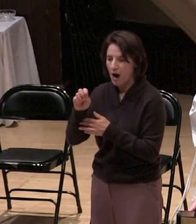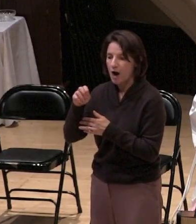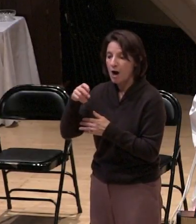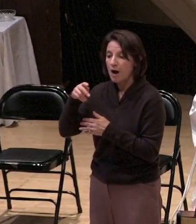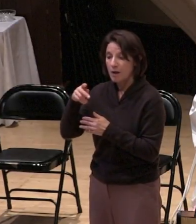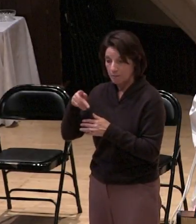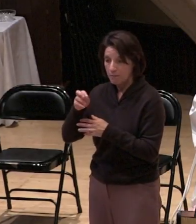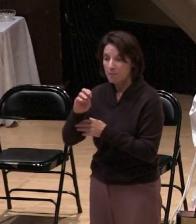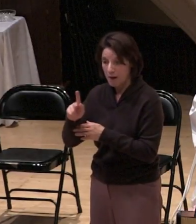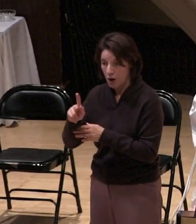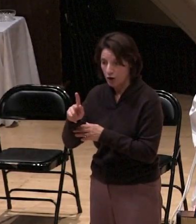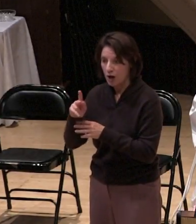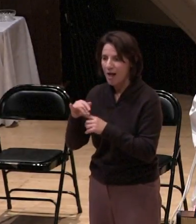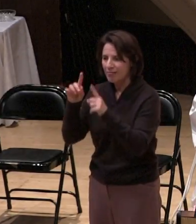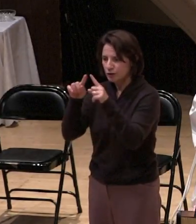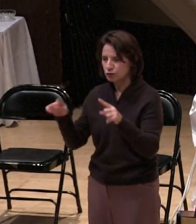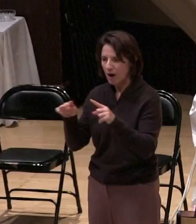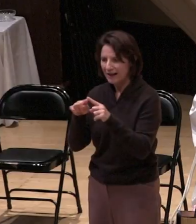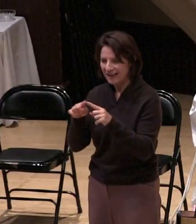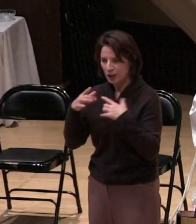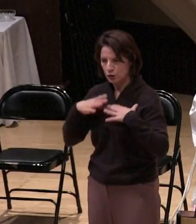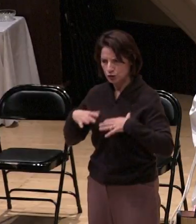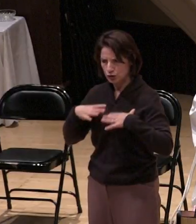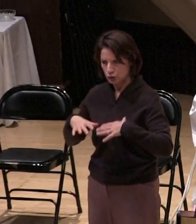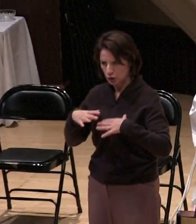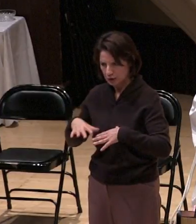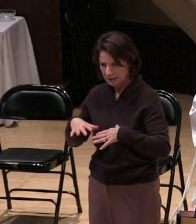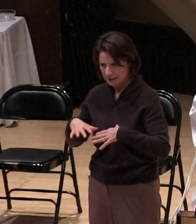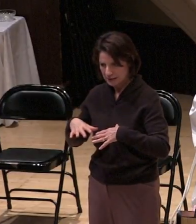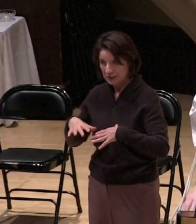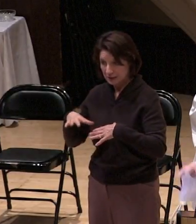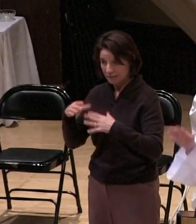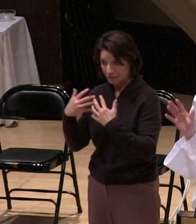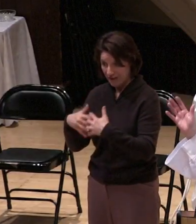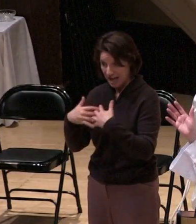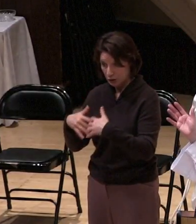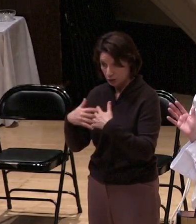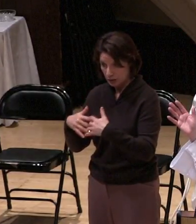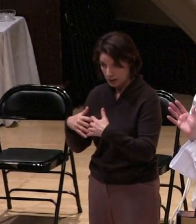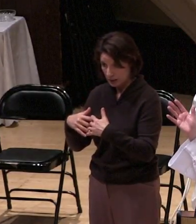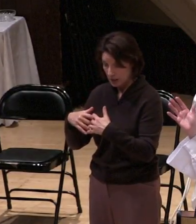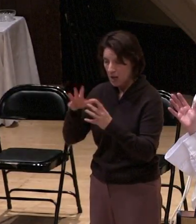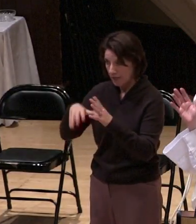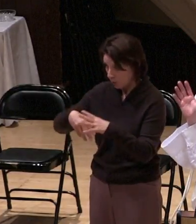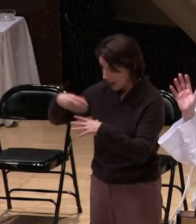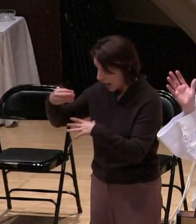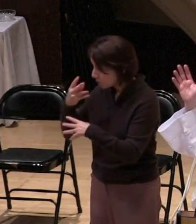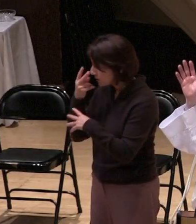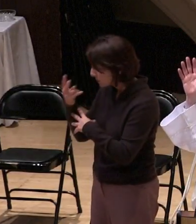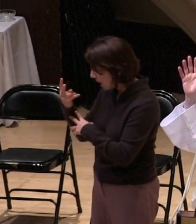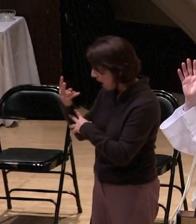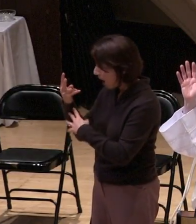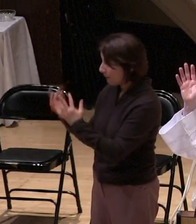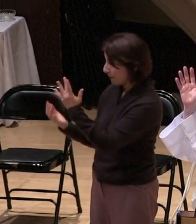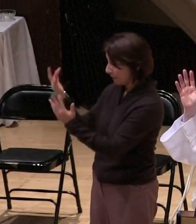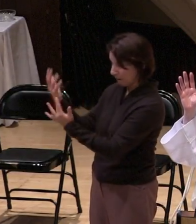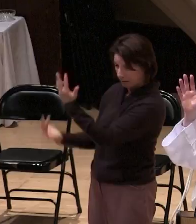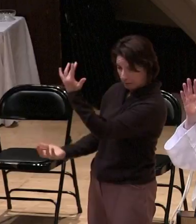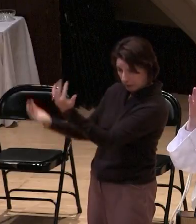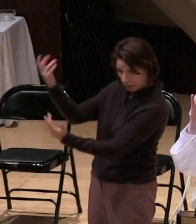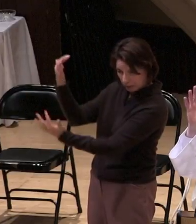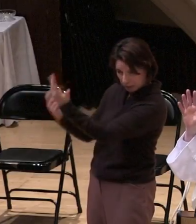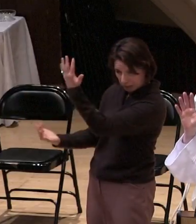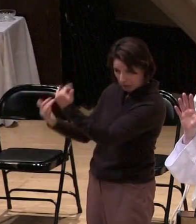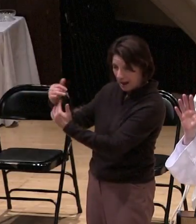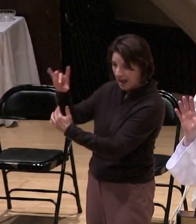Triangle Shirtwaist Clothing Factory. And so they ran out to see what was happening, and the building was ablaze. The 8th, 9th, and 10th